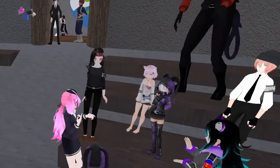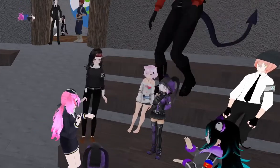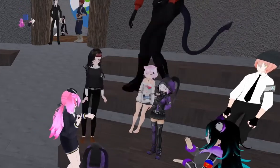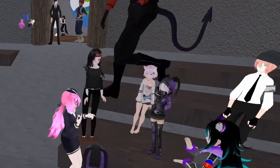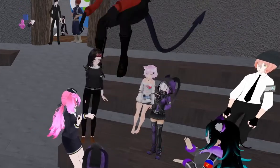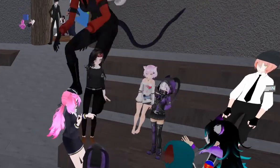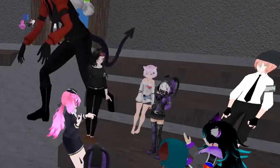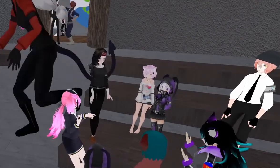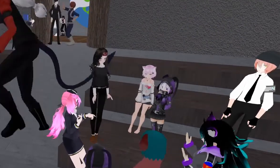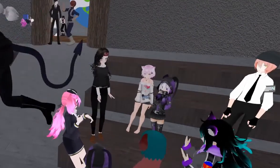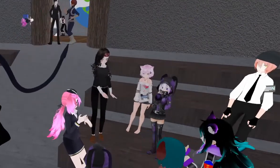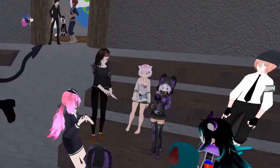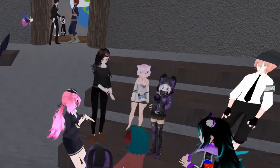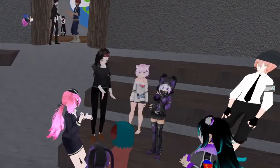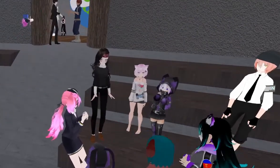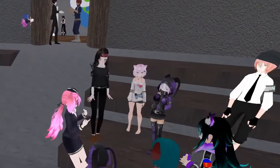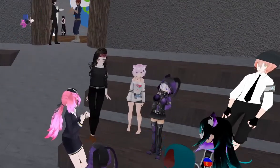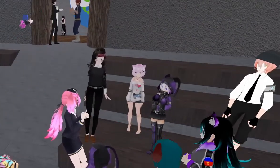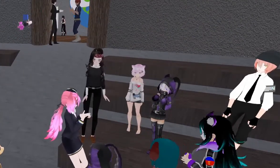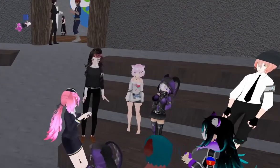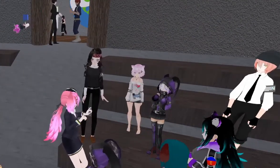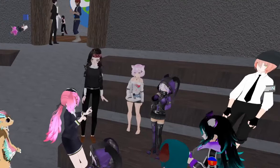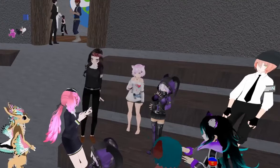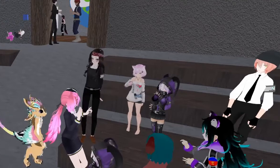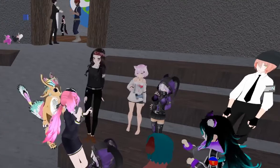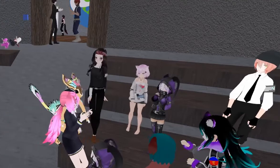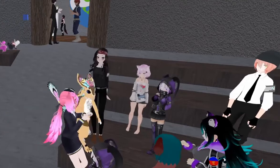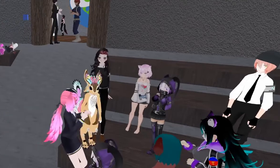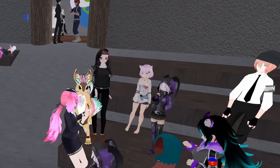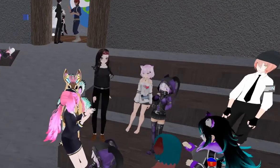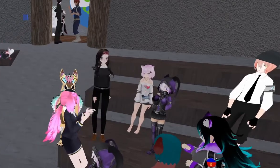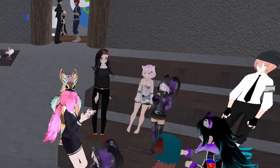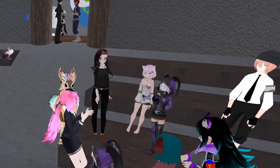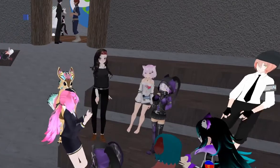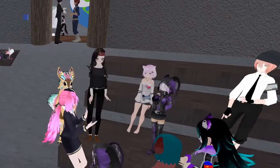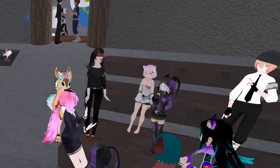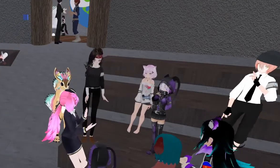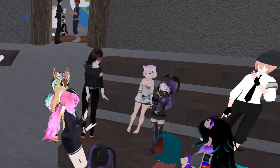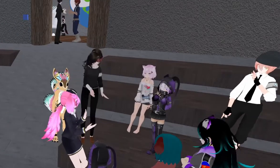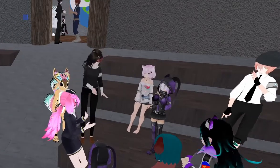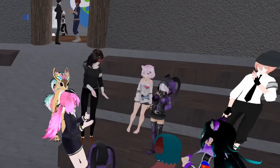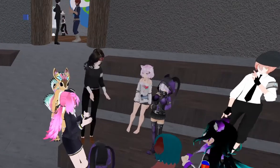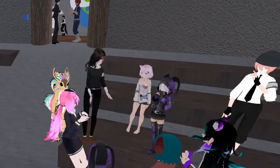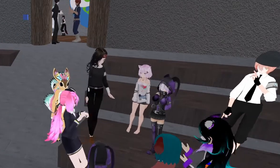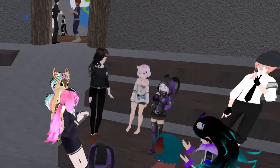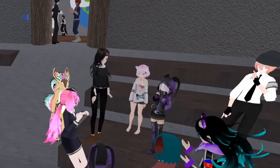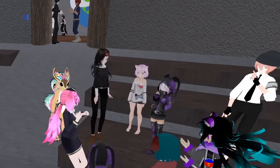Because yeah, off might help with signing, but I do know that we have a lot of people here who are like fresh off the boat, and it might be a little bit